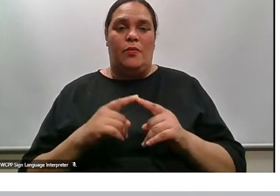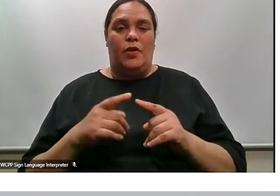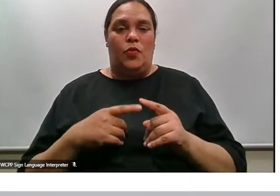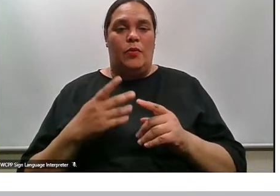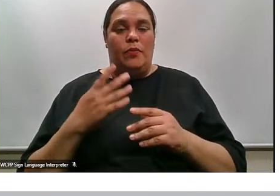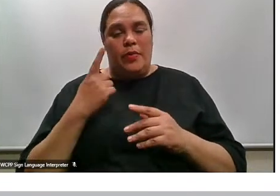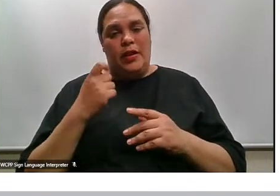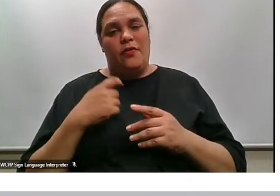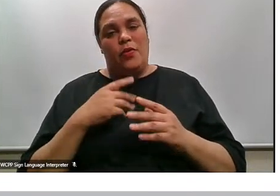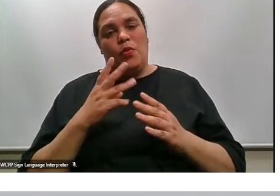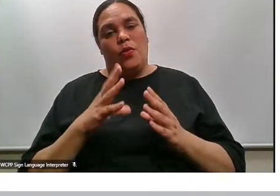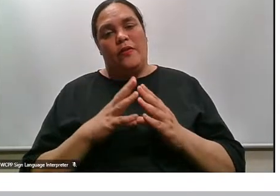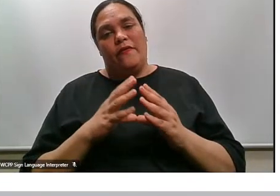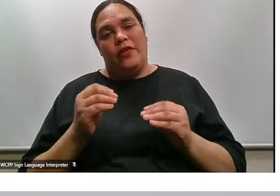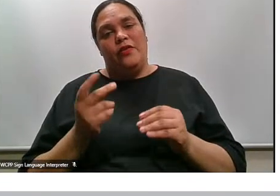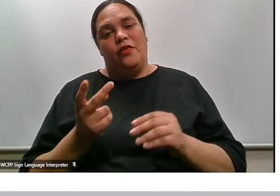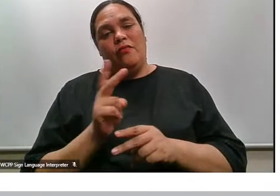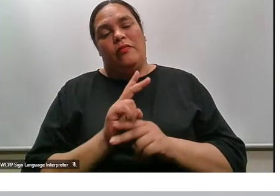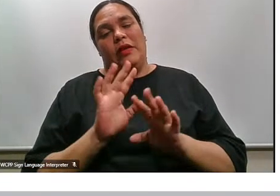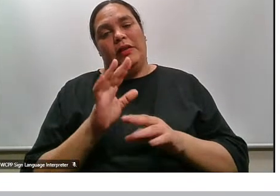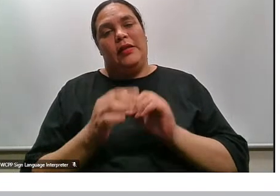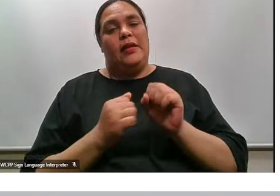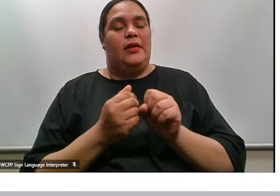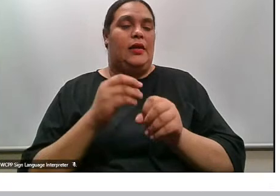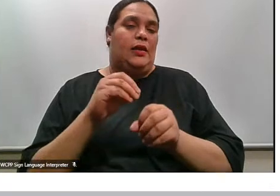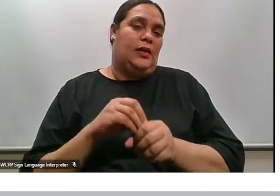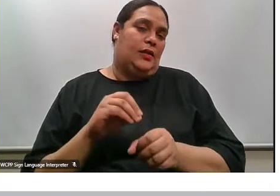will finish our the remaining tenure in that